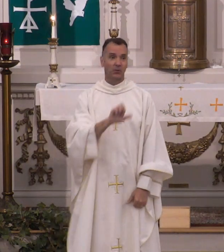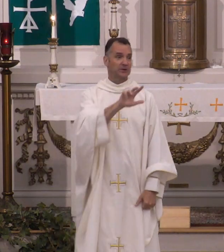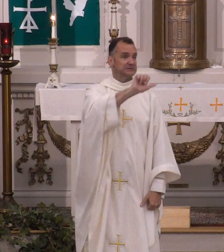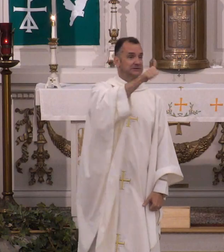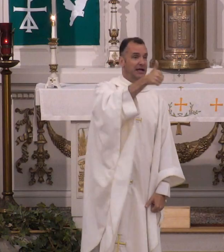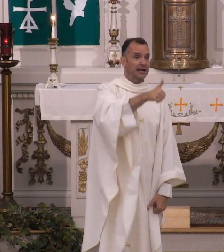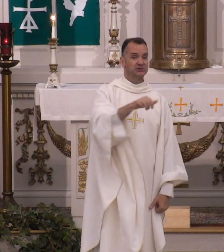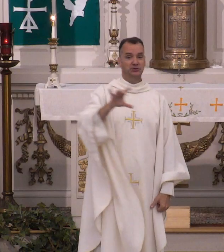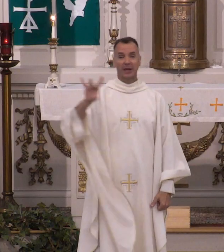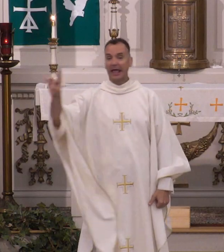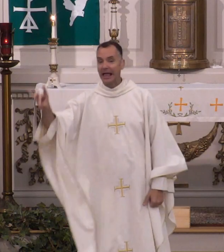is open,